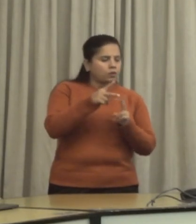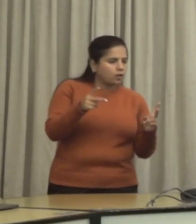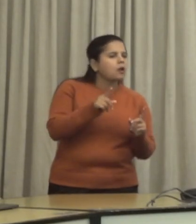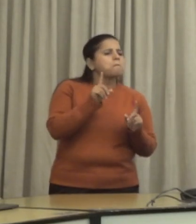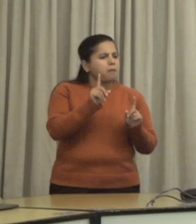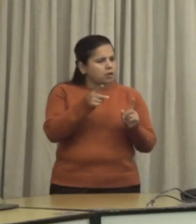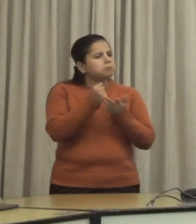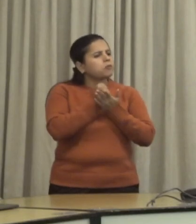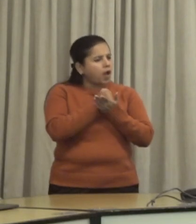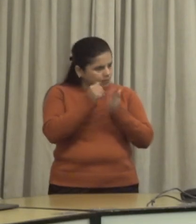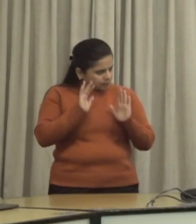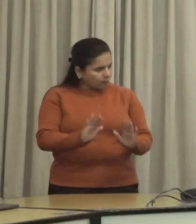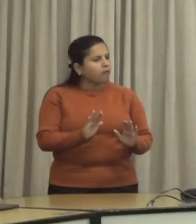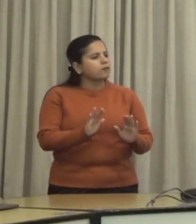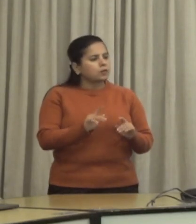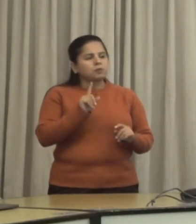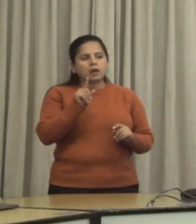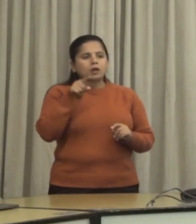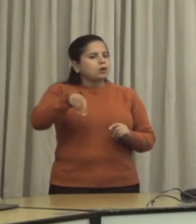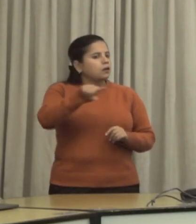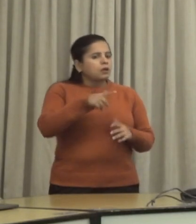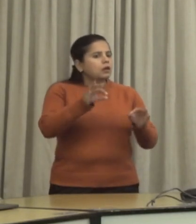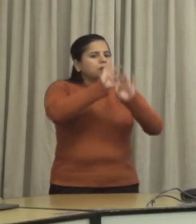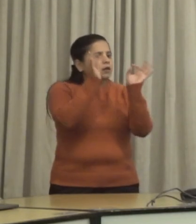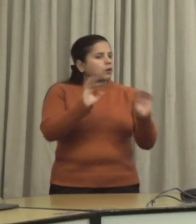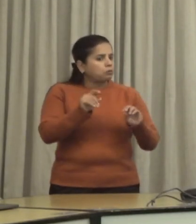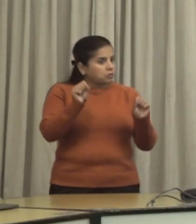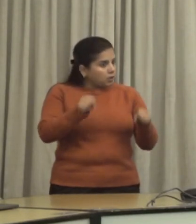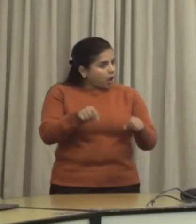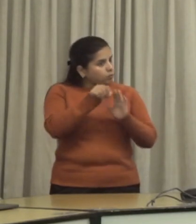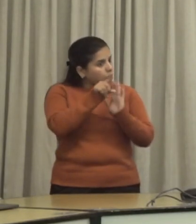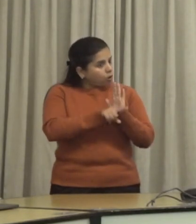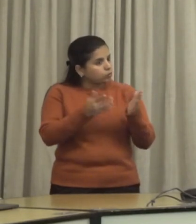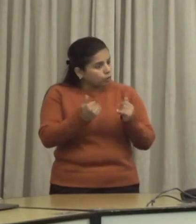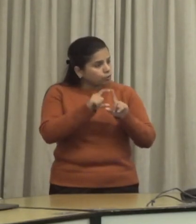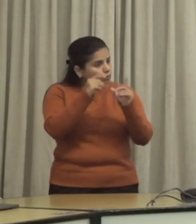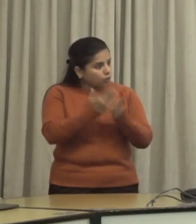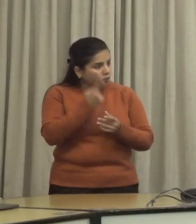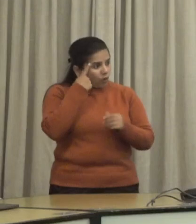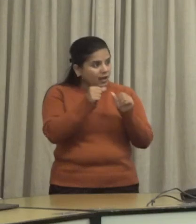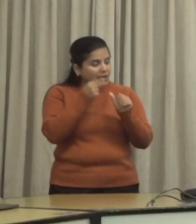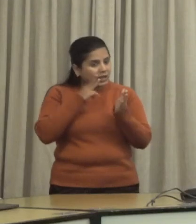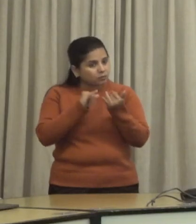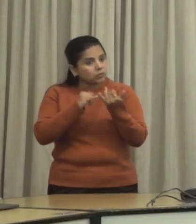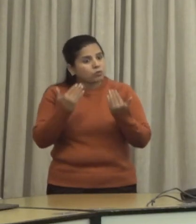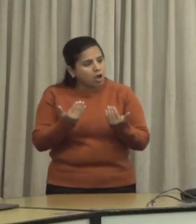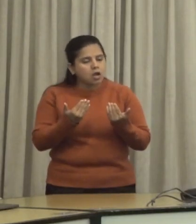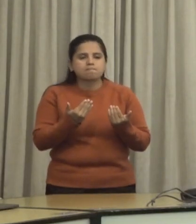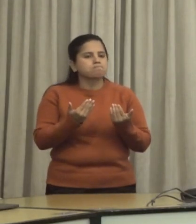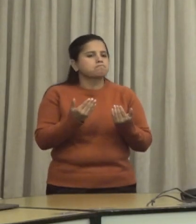Although they were practicing, but they were not ready that it can become a policy document for AIIMS. So